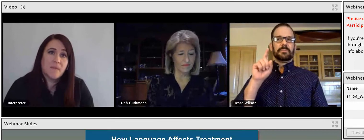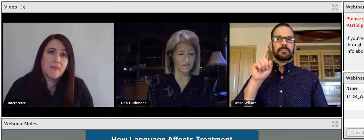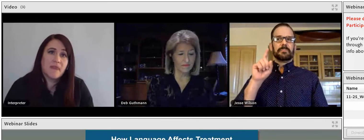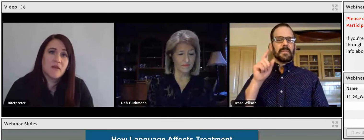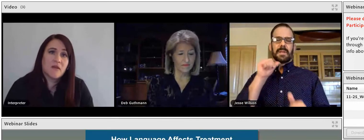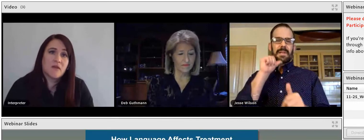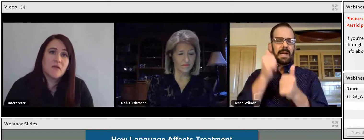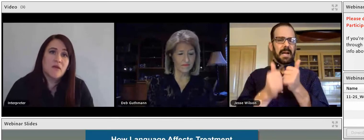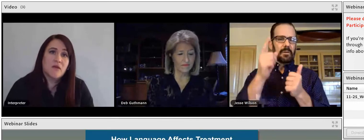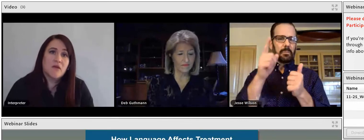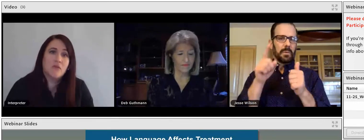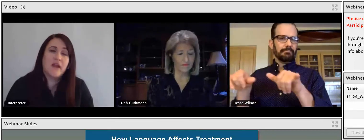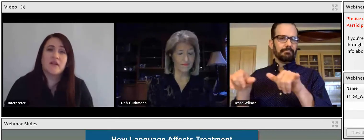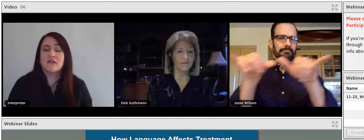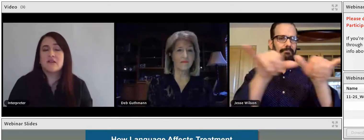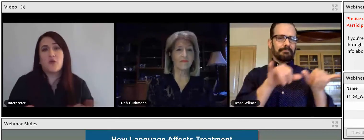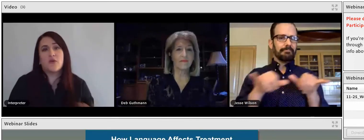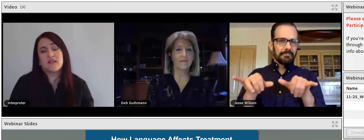upbringings.